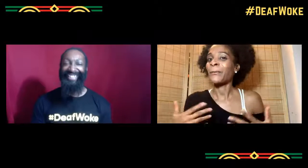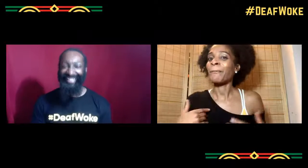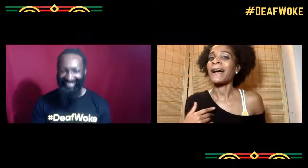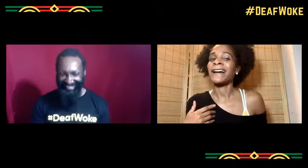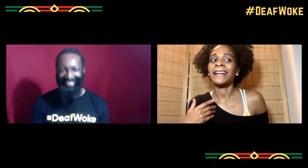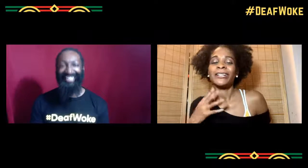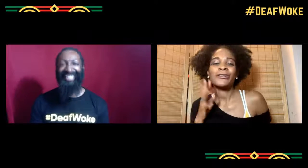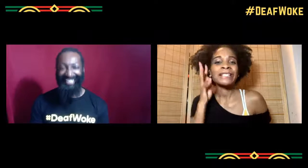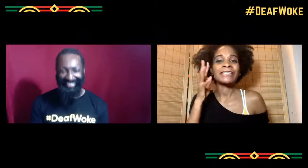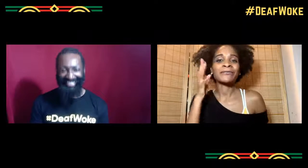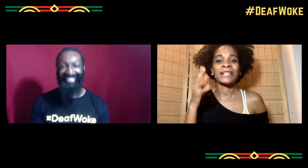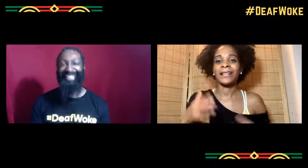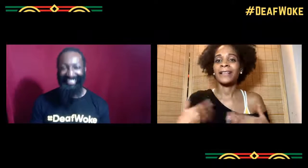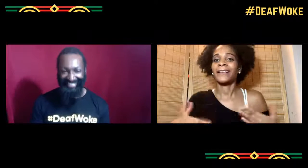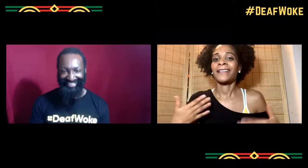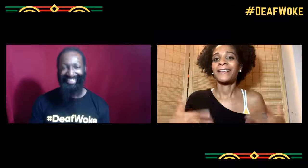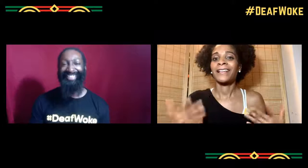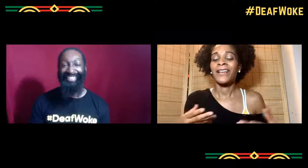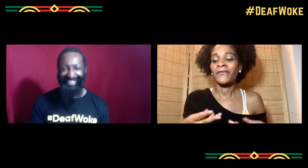creative.